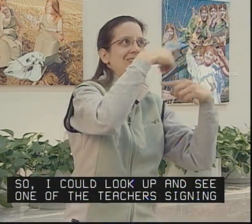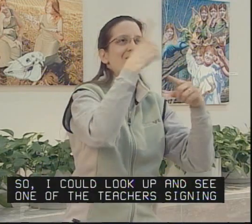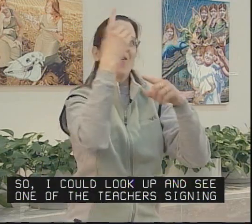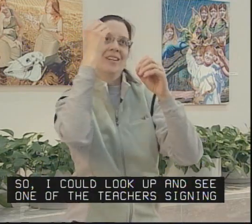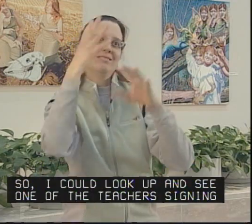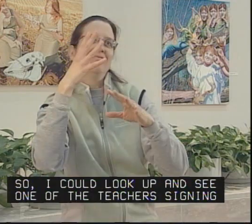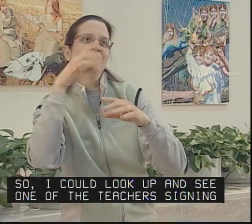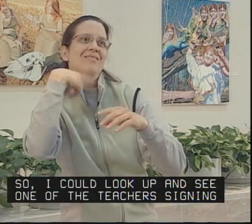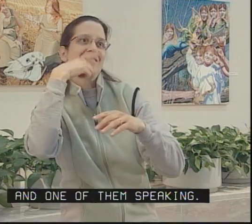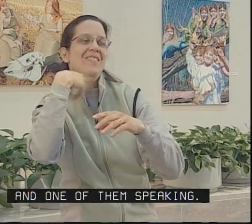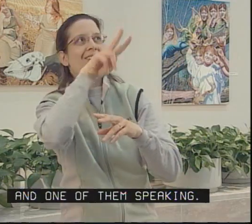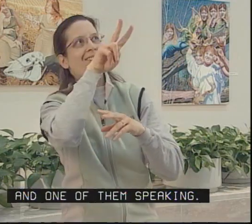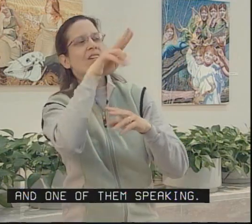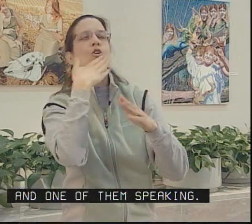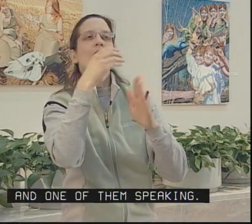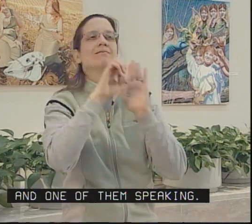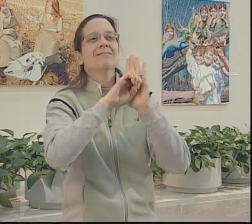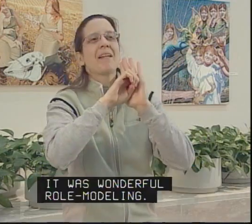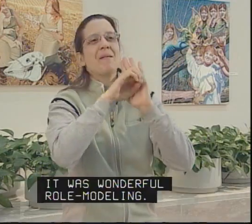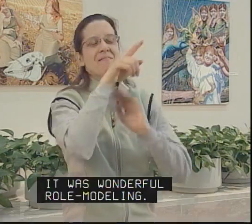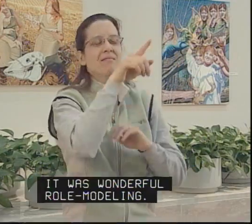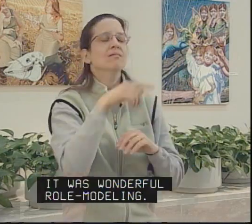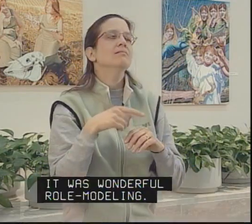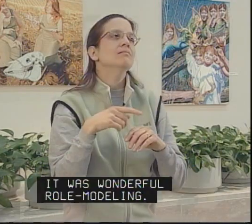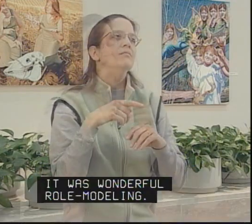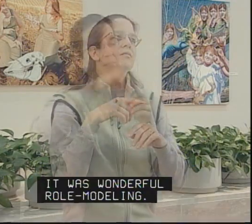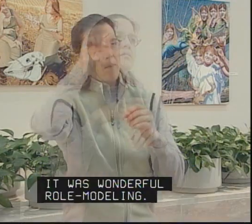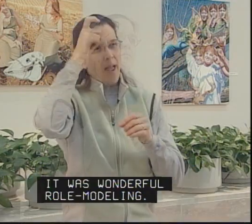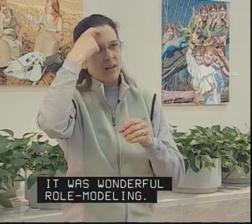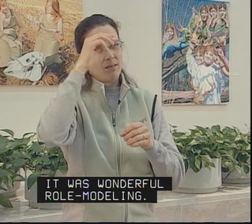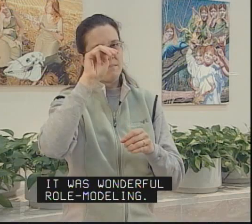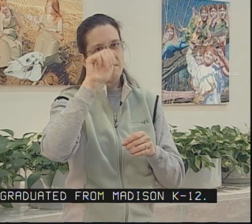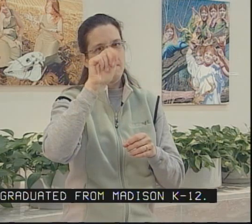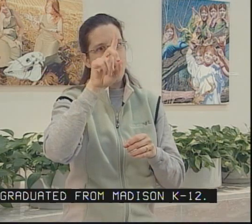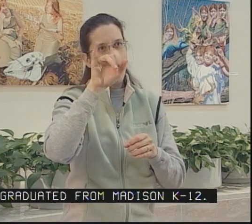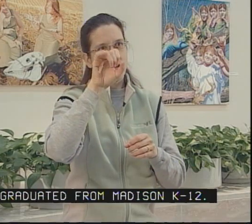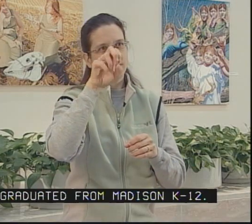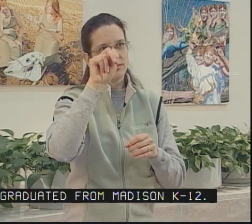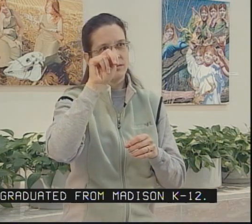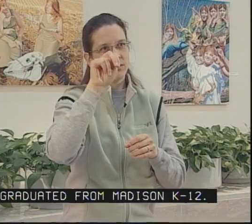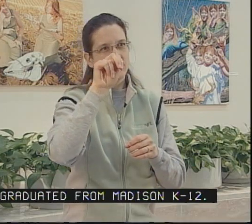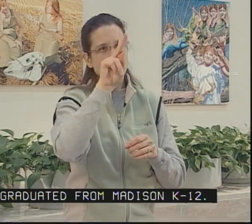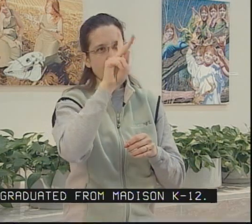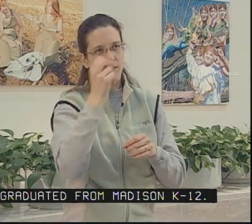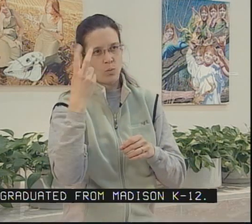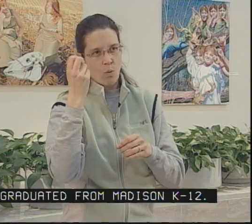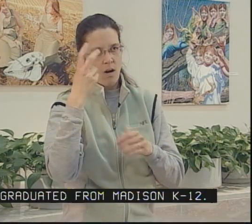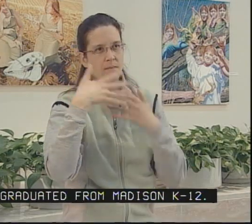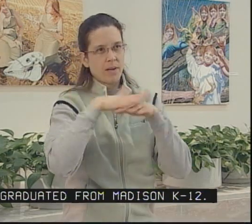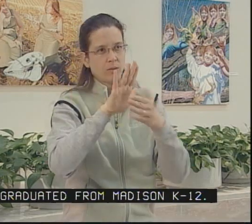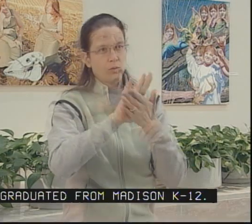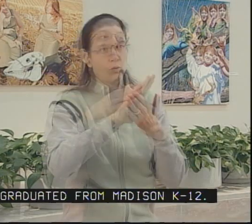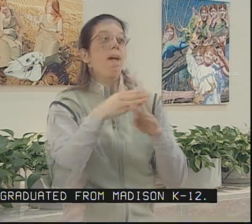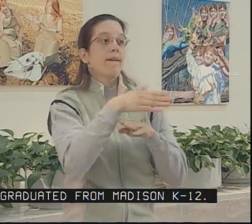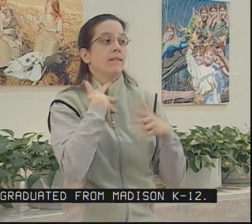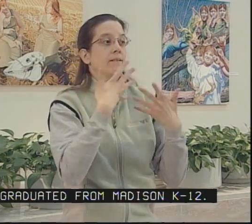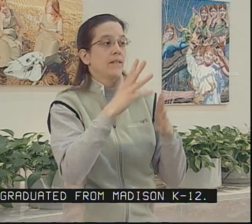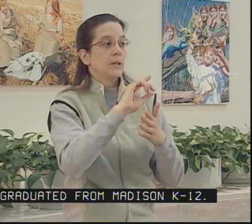the teachers signing and one of them speaking. It was wonderful role modeling. I graduated from Madison, K through 12. After